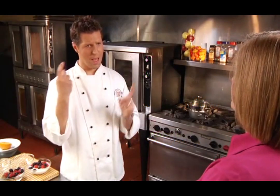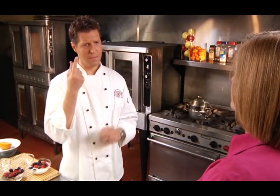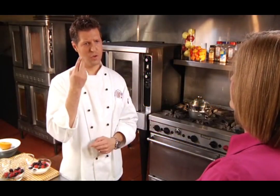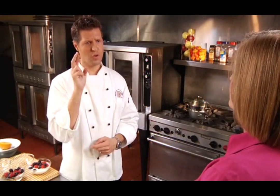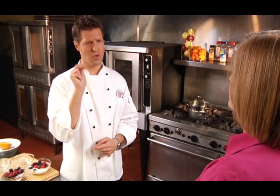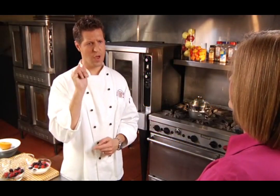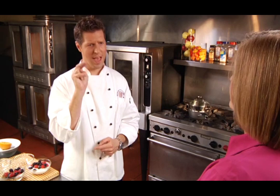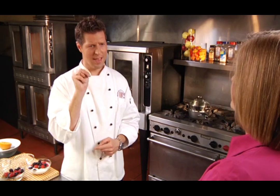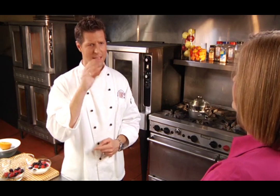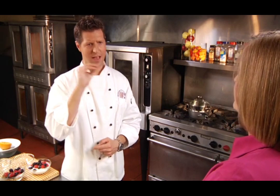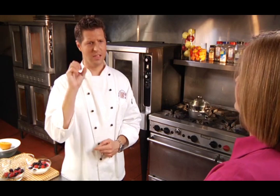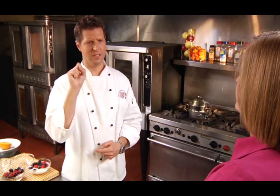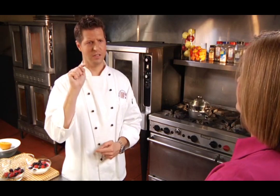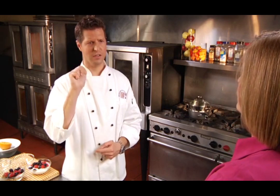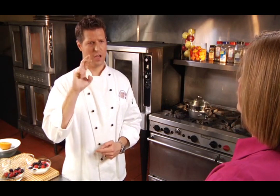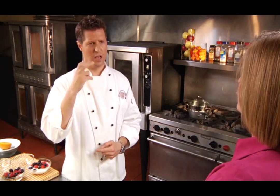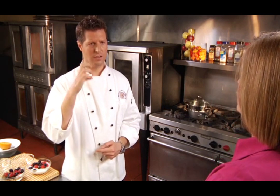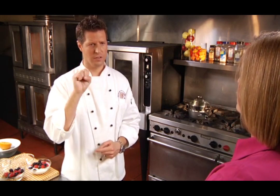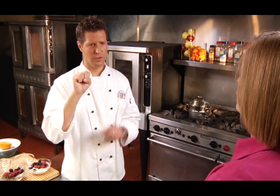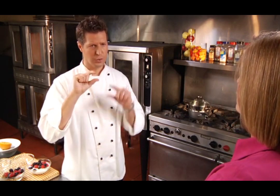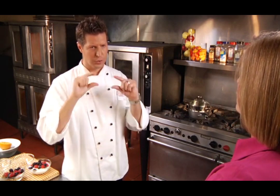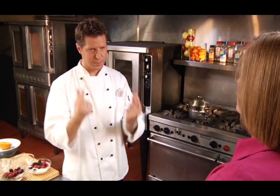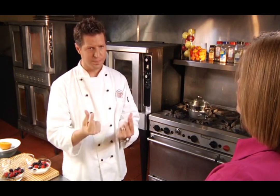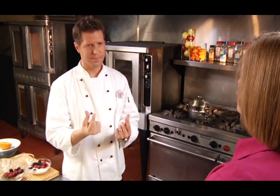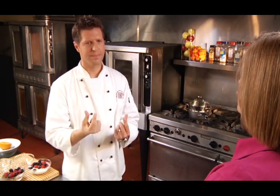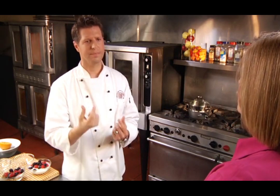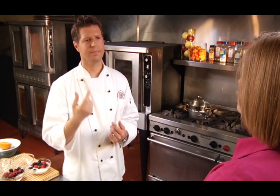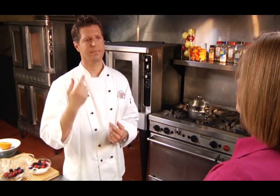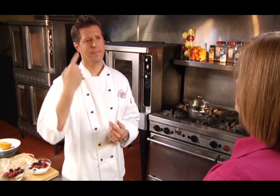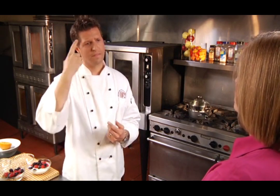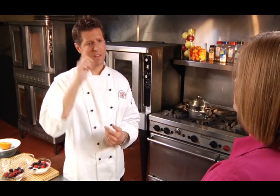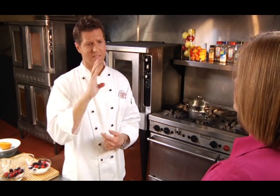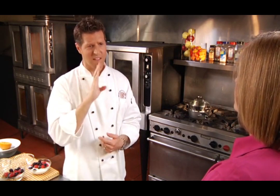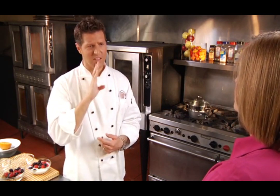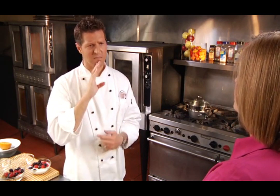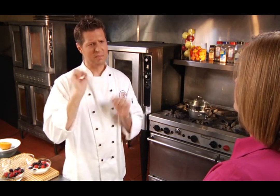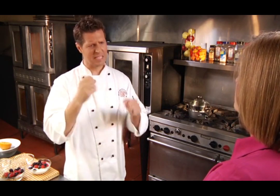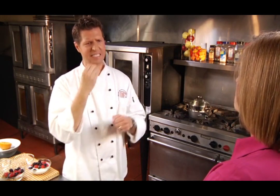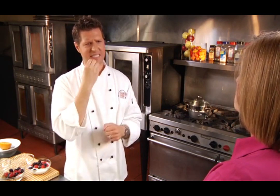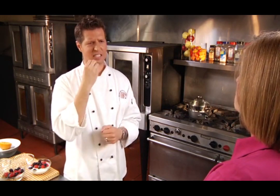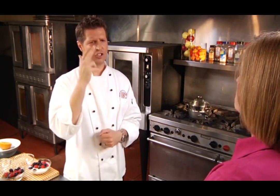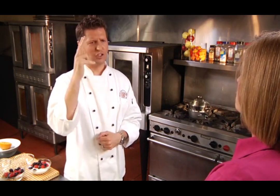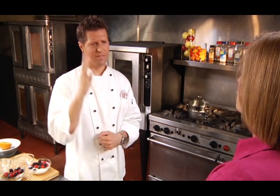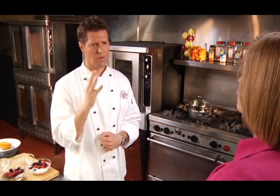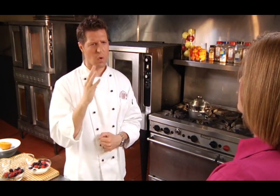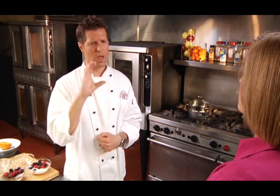From the grain and starches group, we can have 3/4 cup of cereal for breakfast,